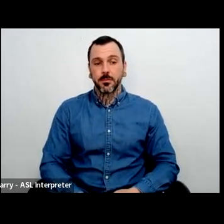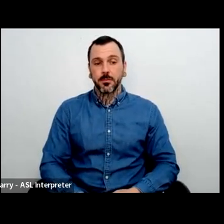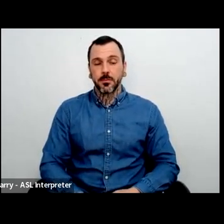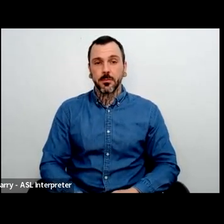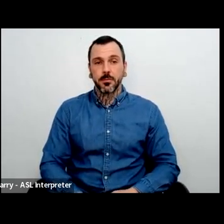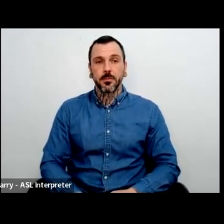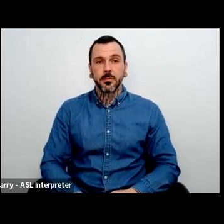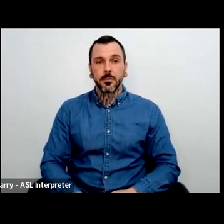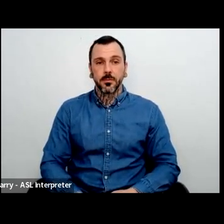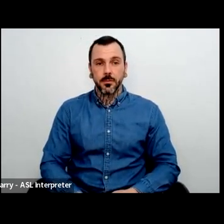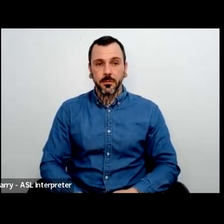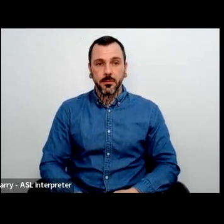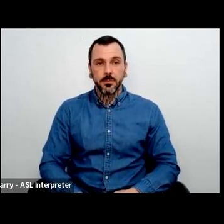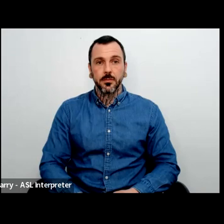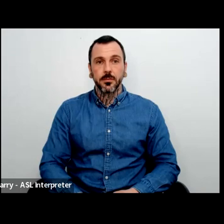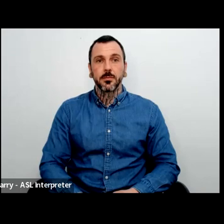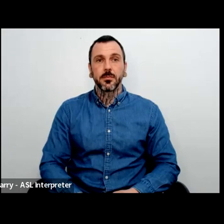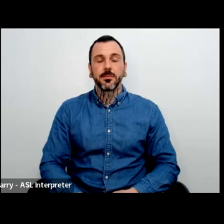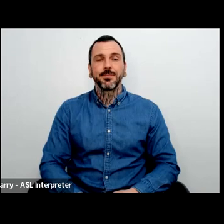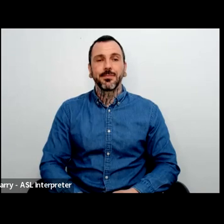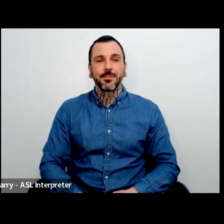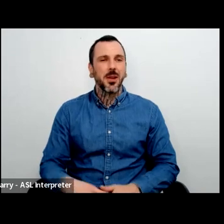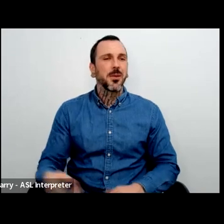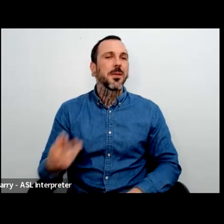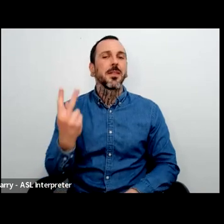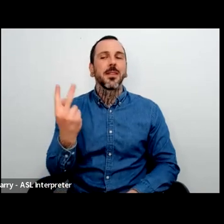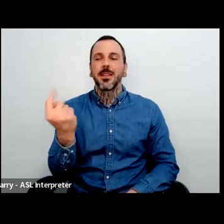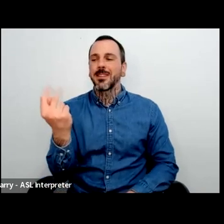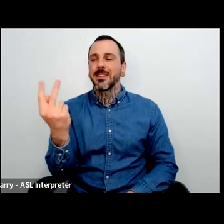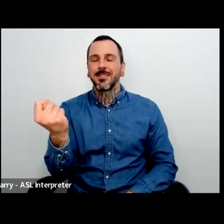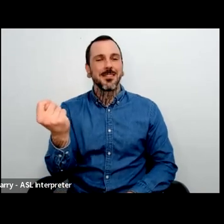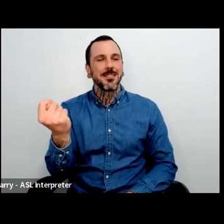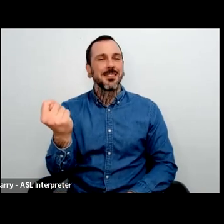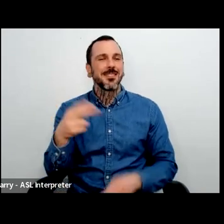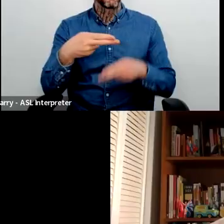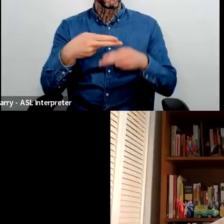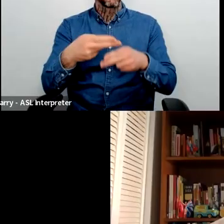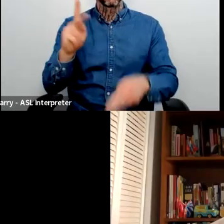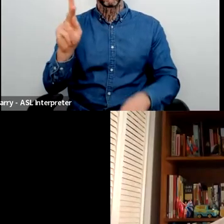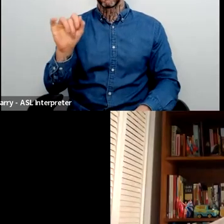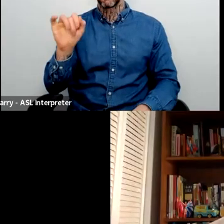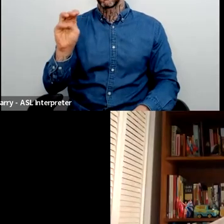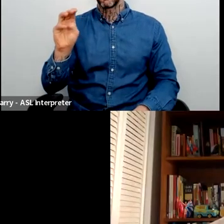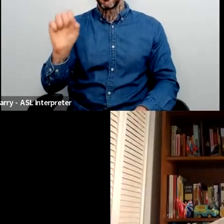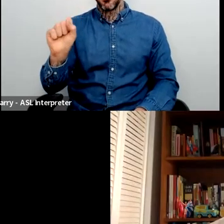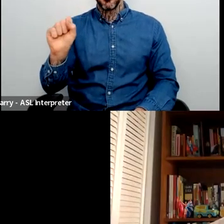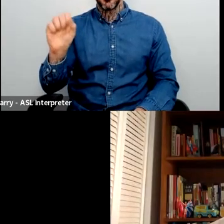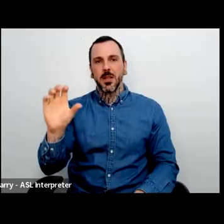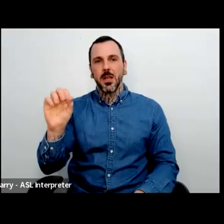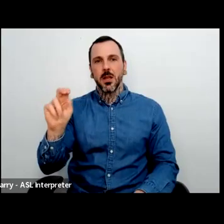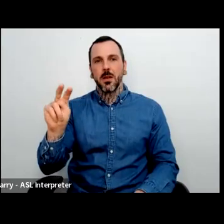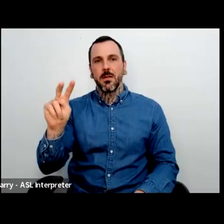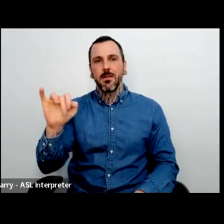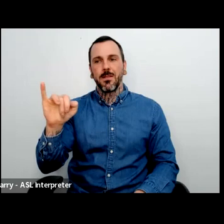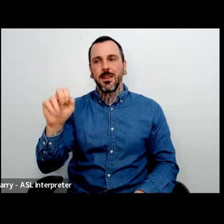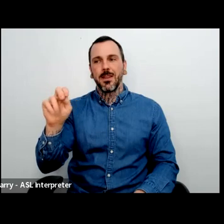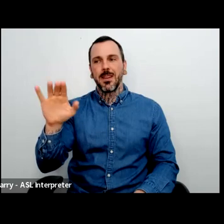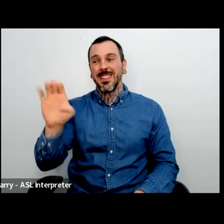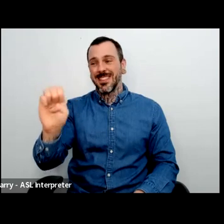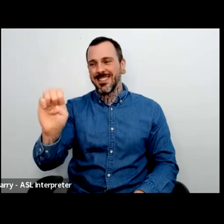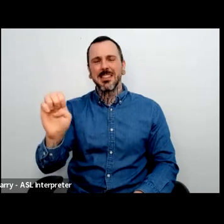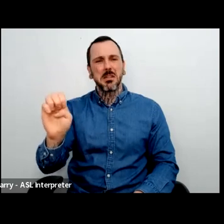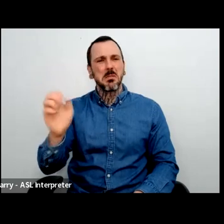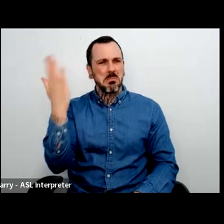story of Kim's Convenience, of course, started as a fringe show, rejected by every major theater, and then it became a hit TV show.